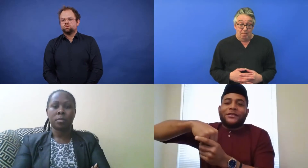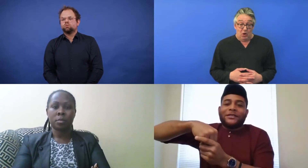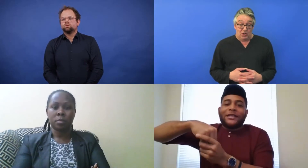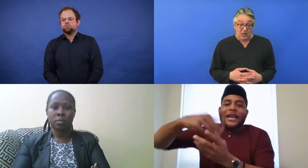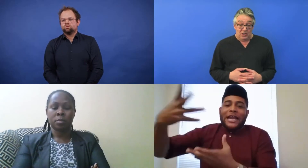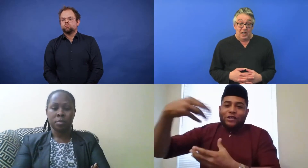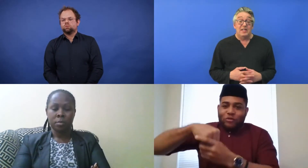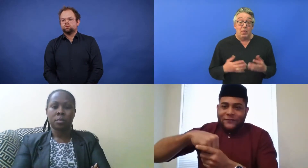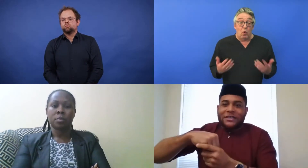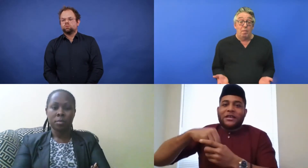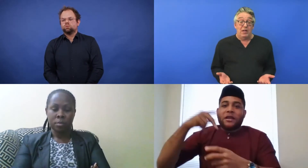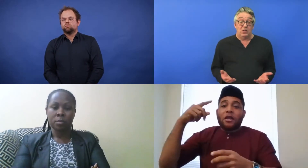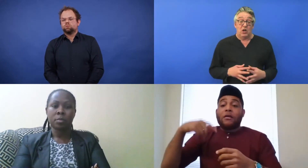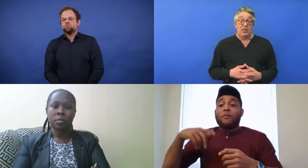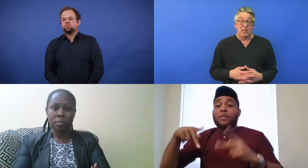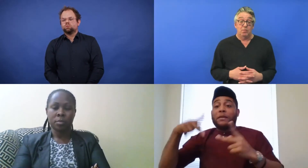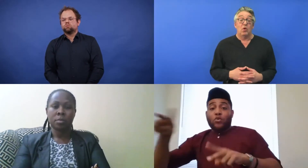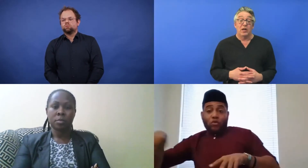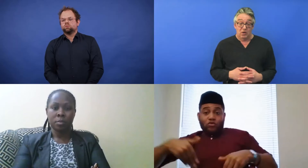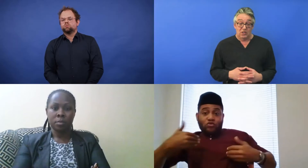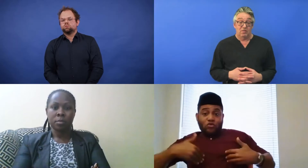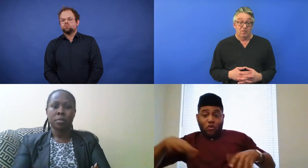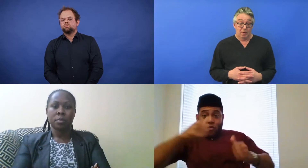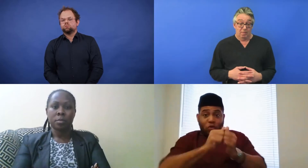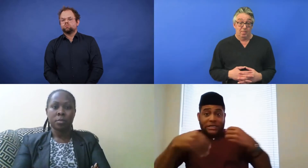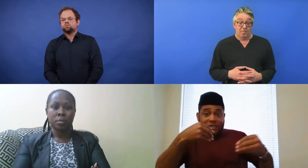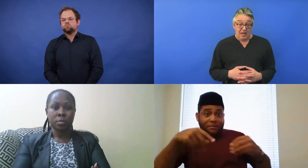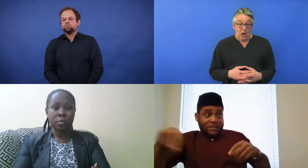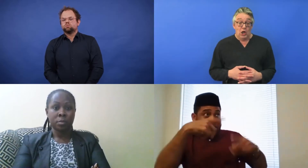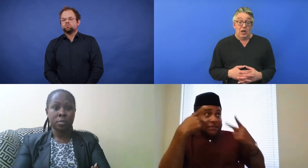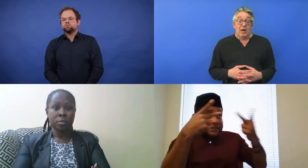in politics, and that will make societies more inclusive.